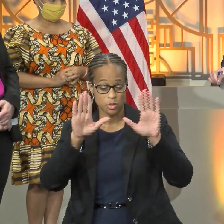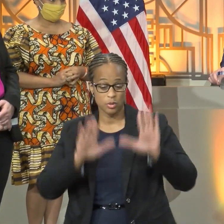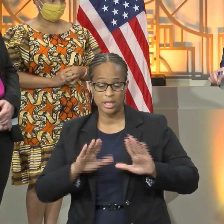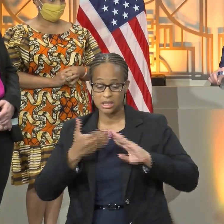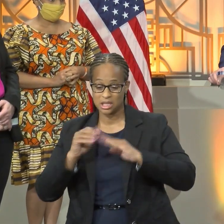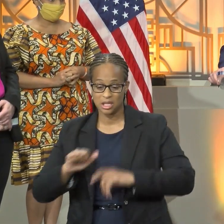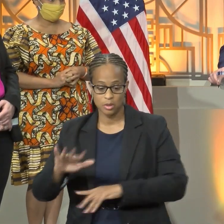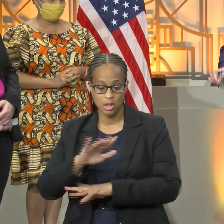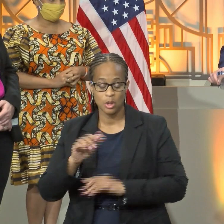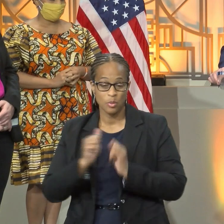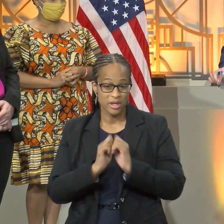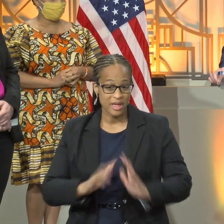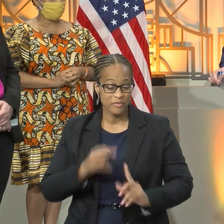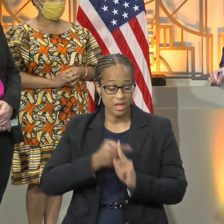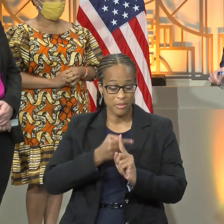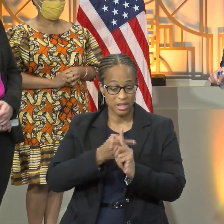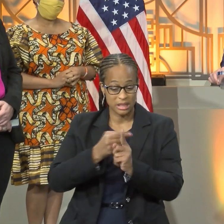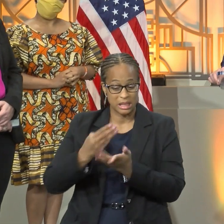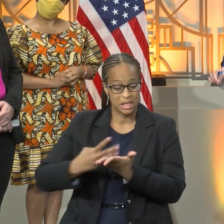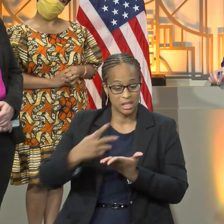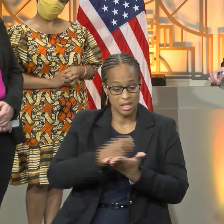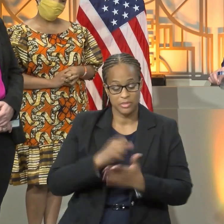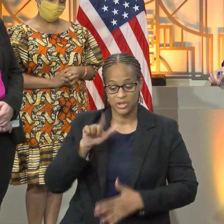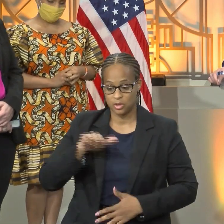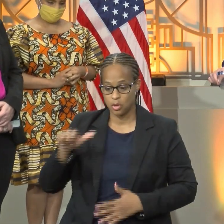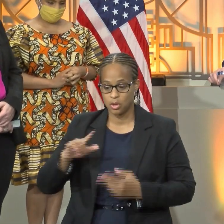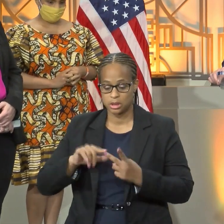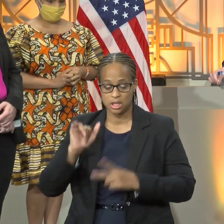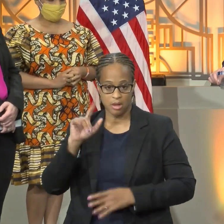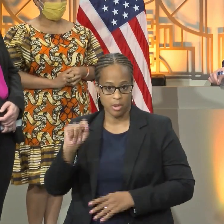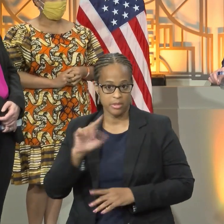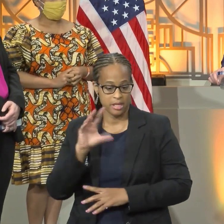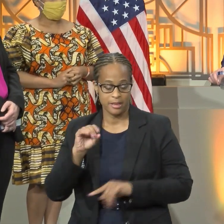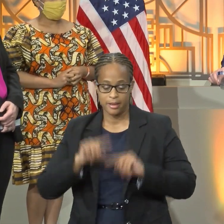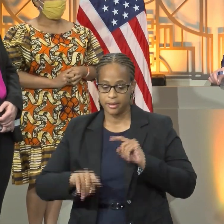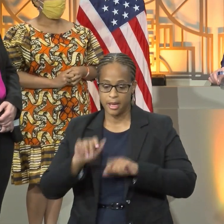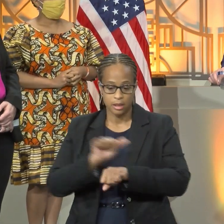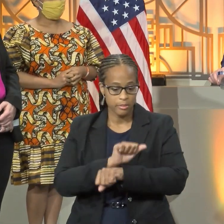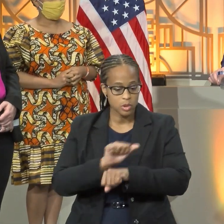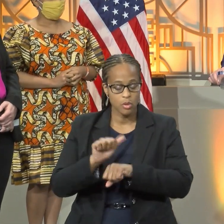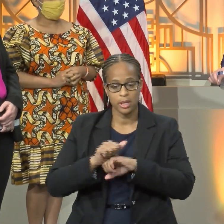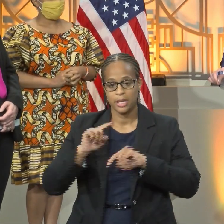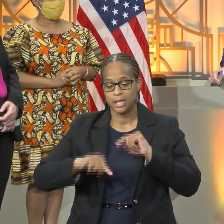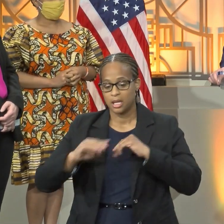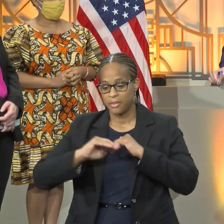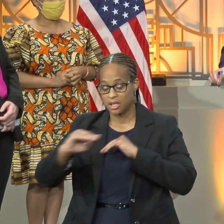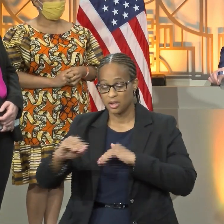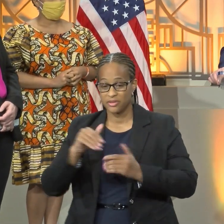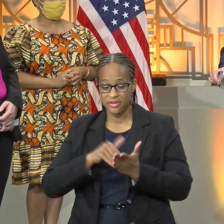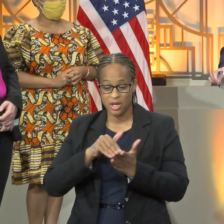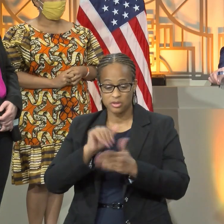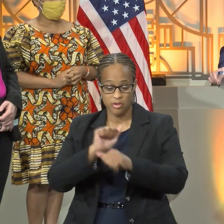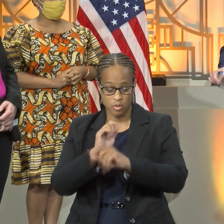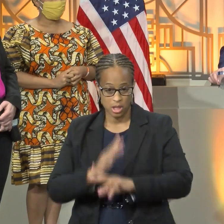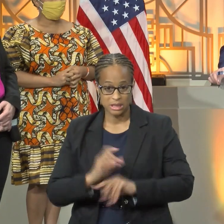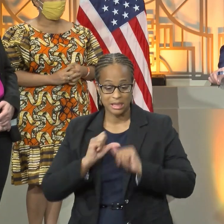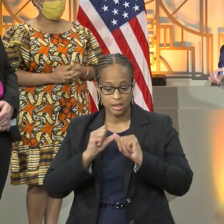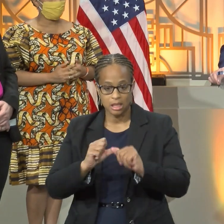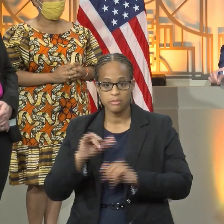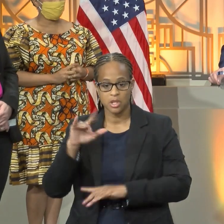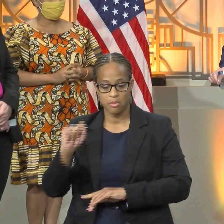without the monthly rental income, the landlords and apartment properties can't employ and maintain the thousands of workers that keep our properties